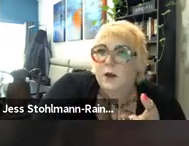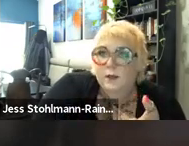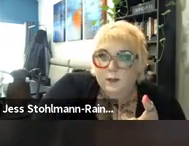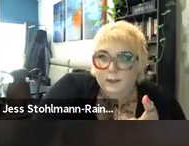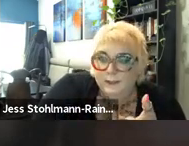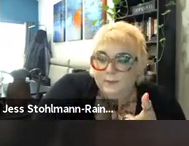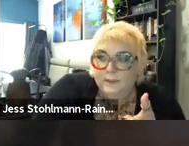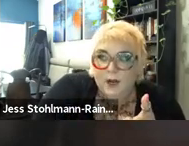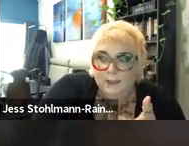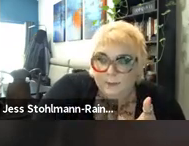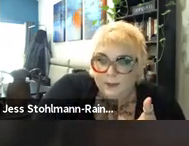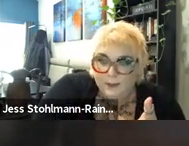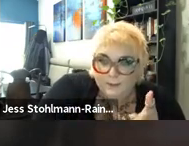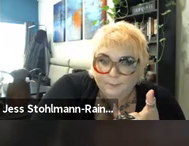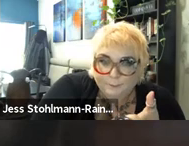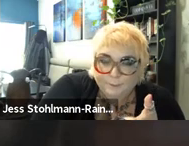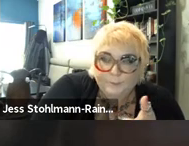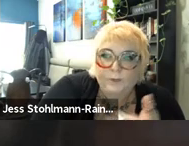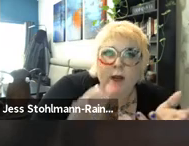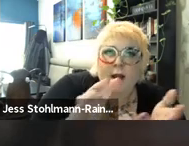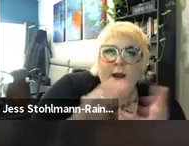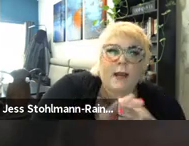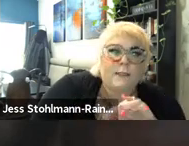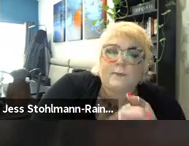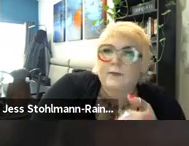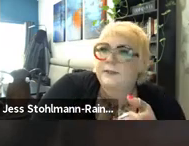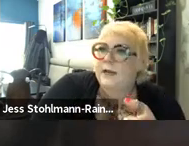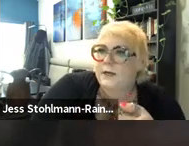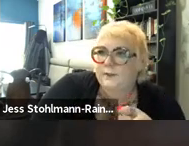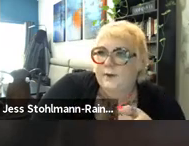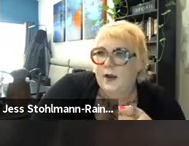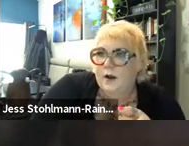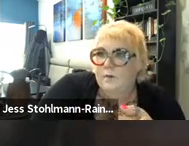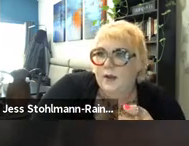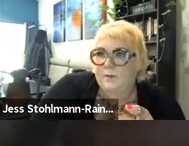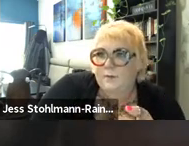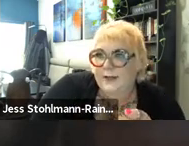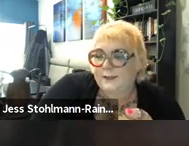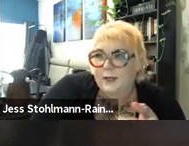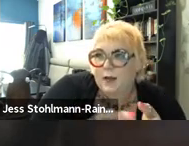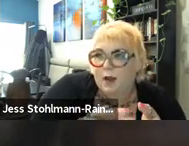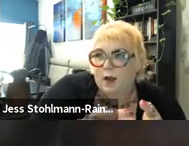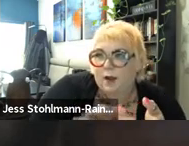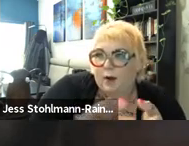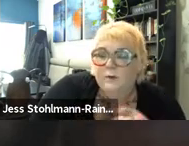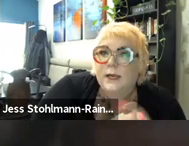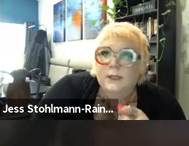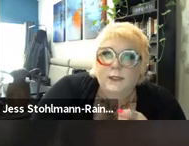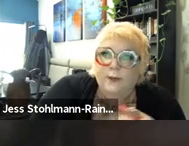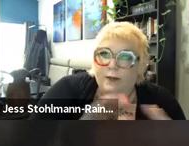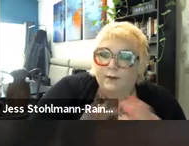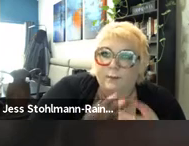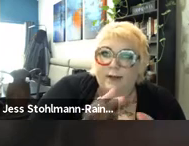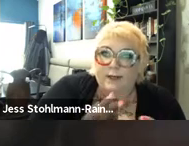with carceral systems and hospitals and some of the standards for how we implement um our